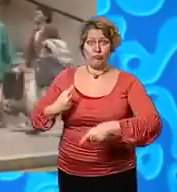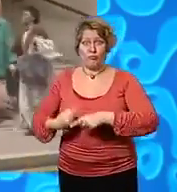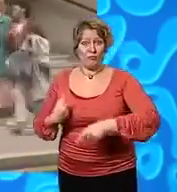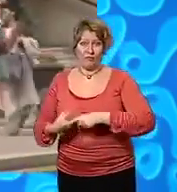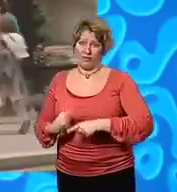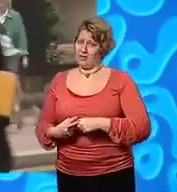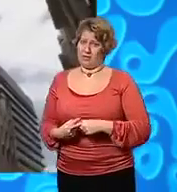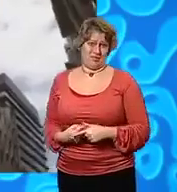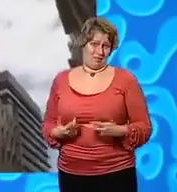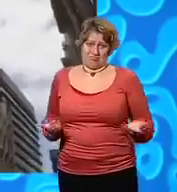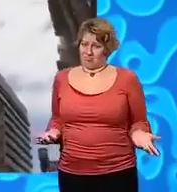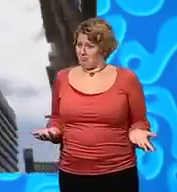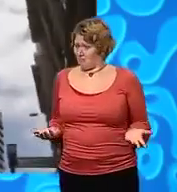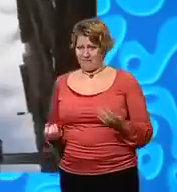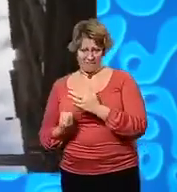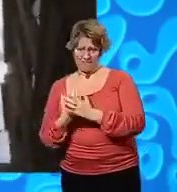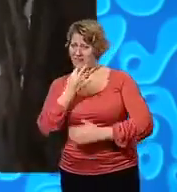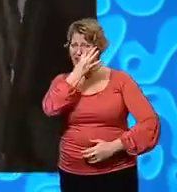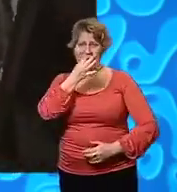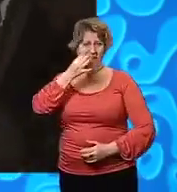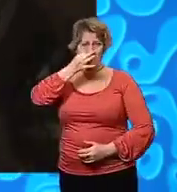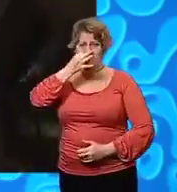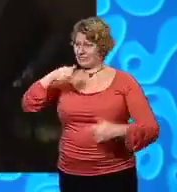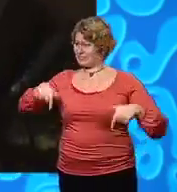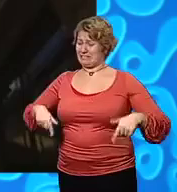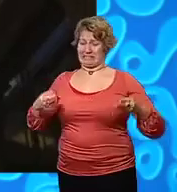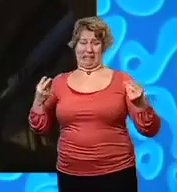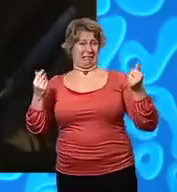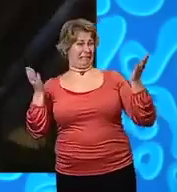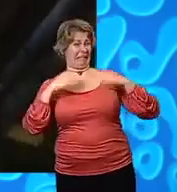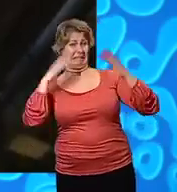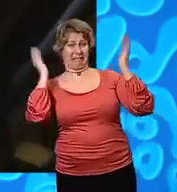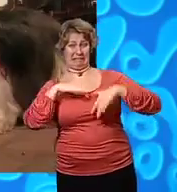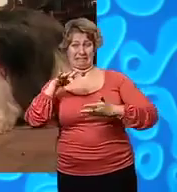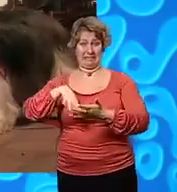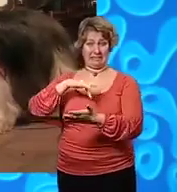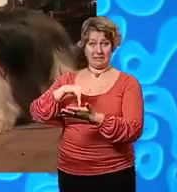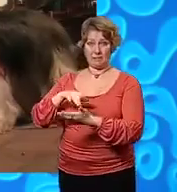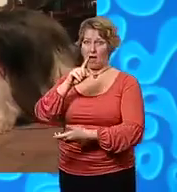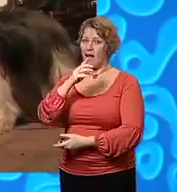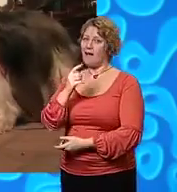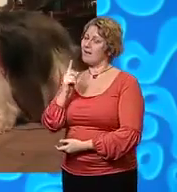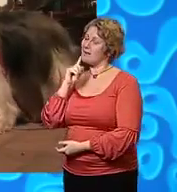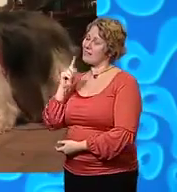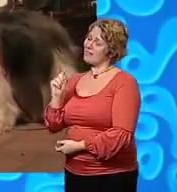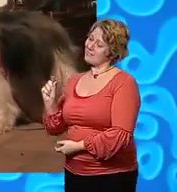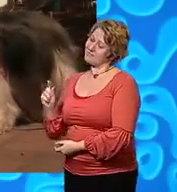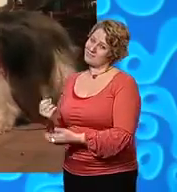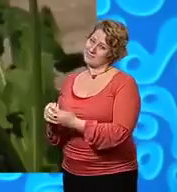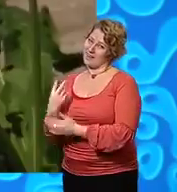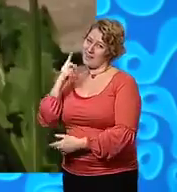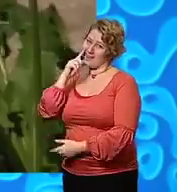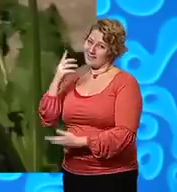way. No time for flowers in the dusty city, except a little plant we